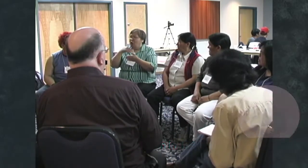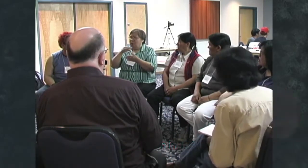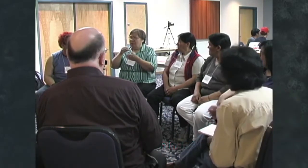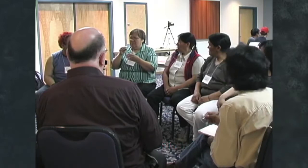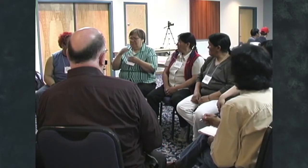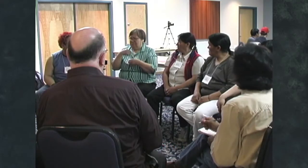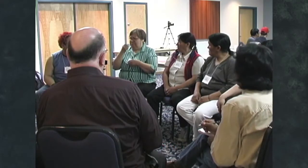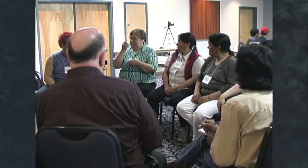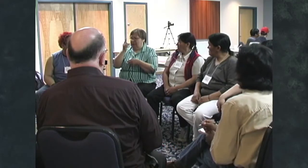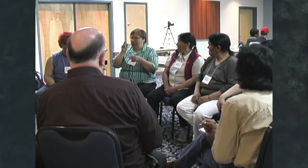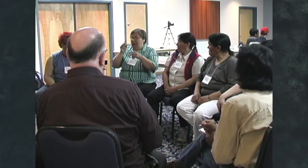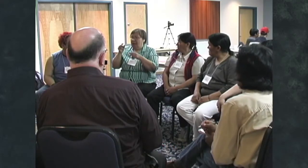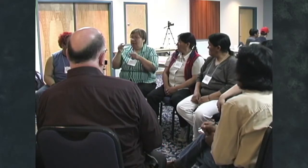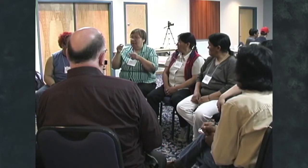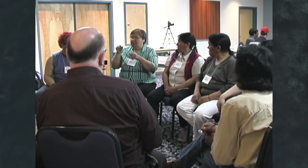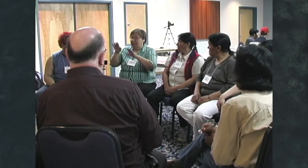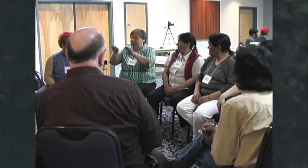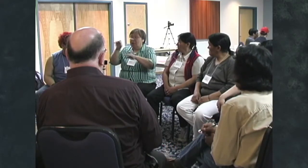finished,